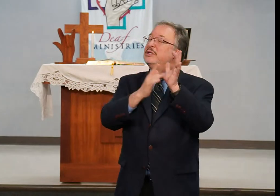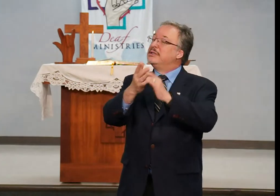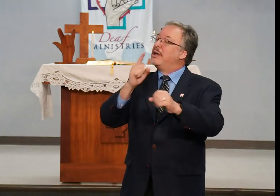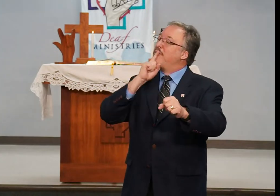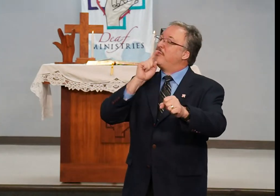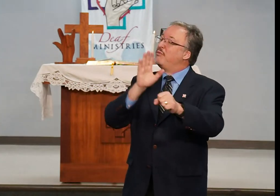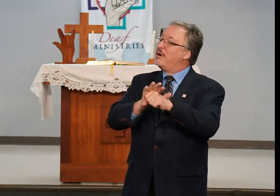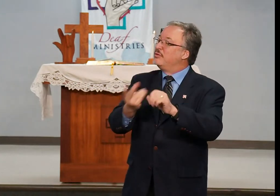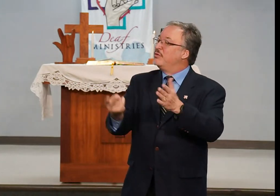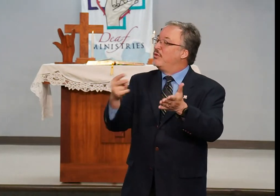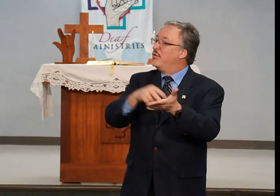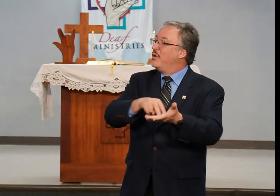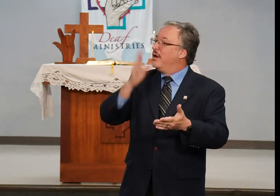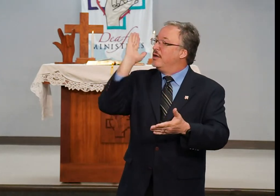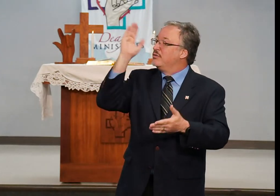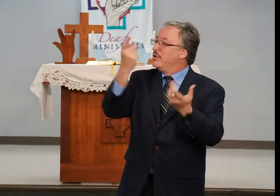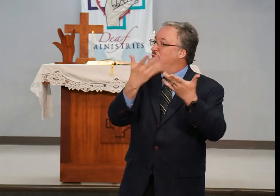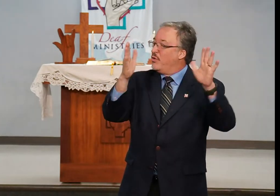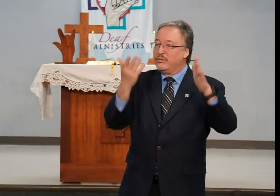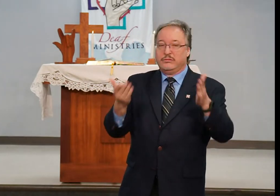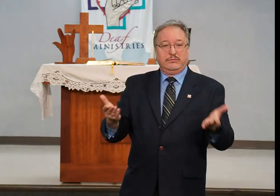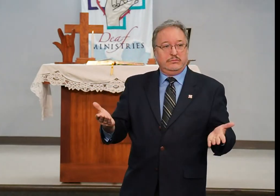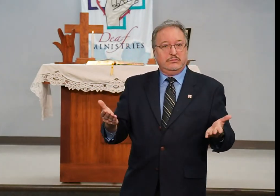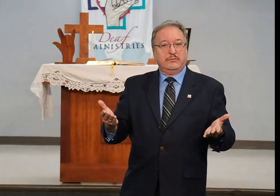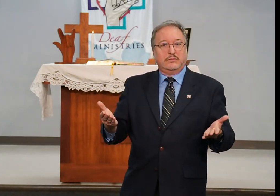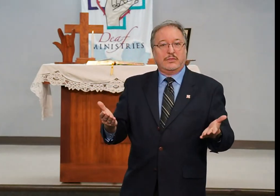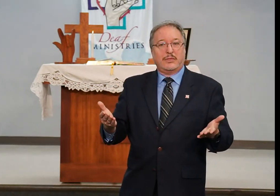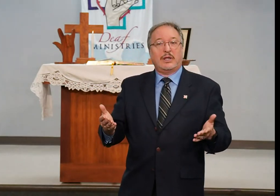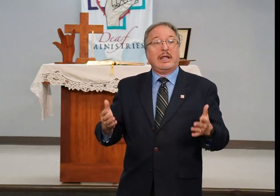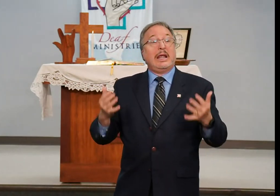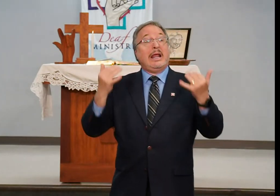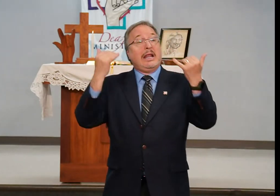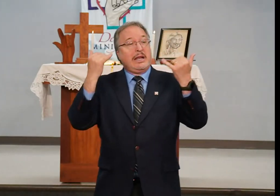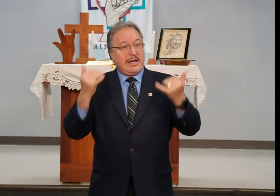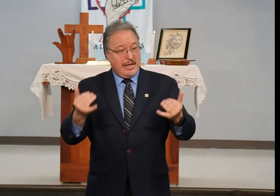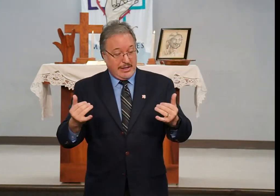of Jesus' promise that he would rise again.